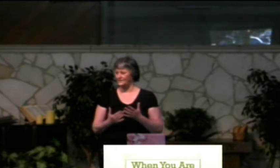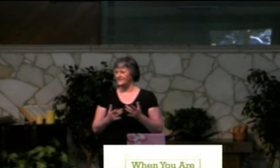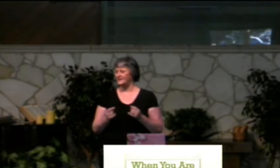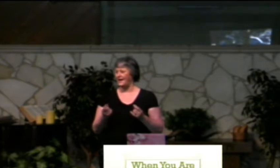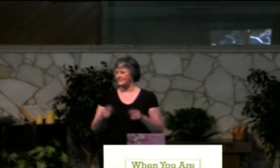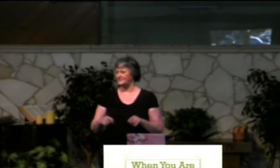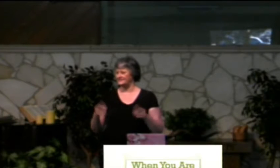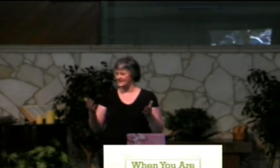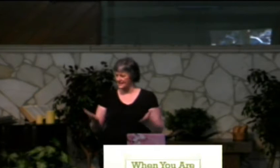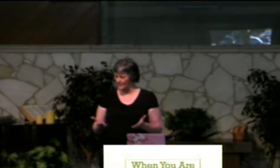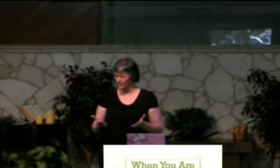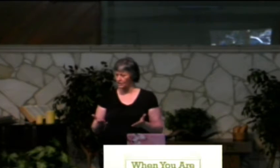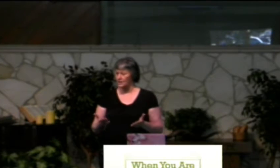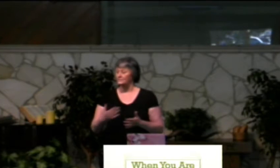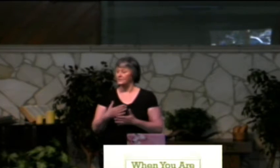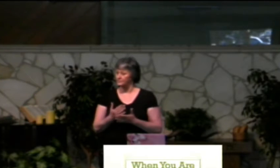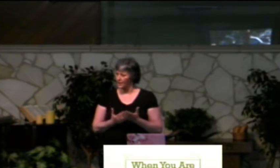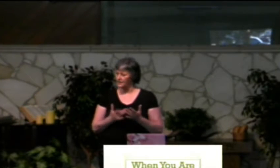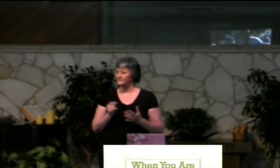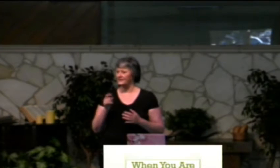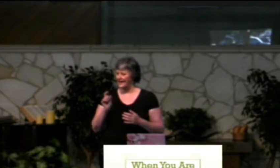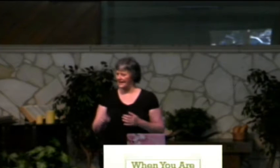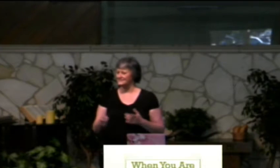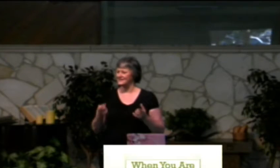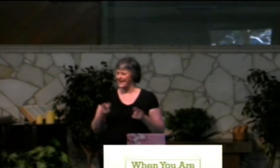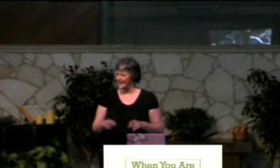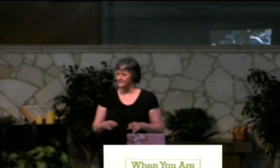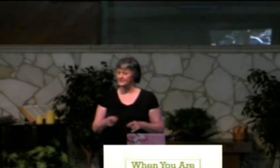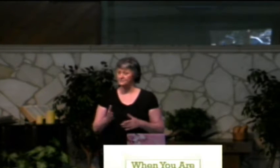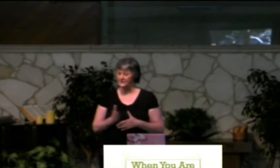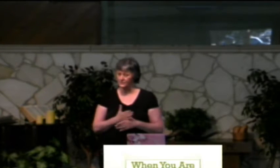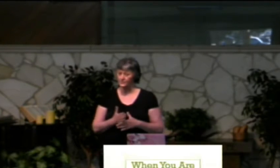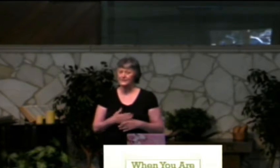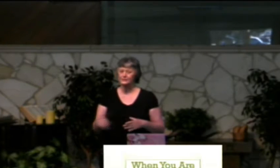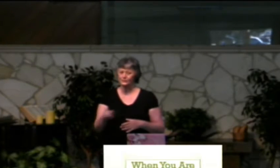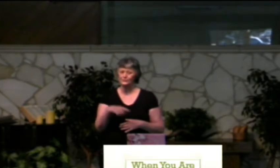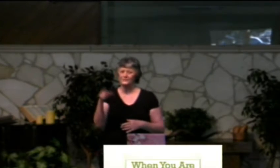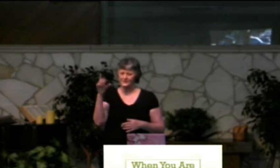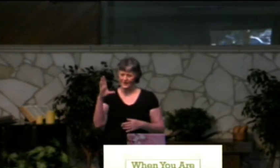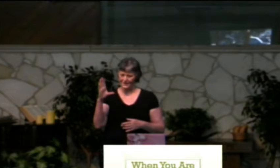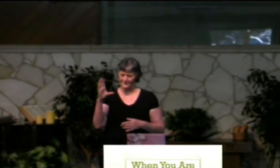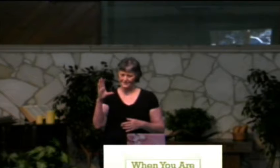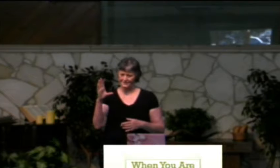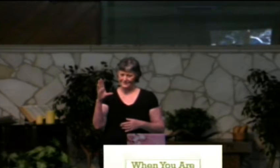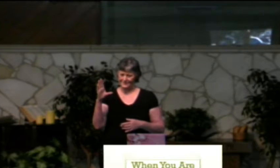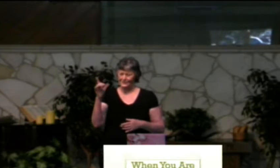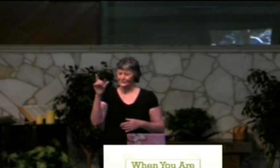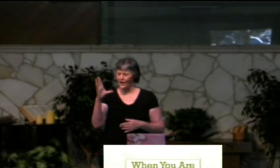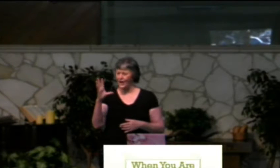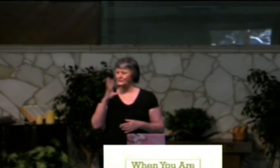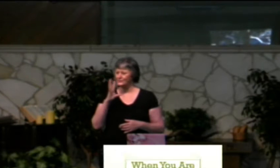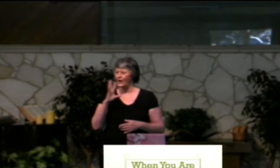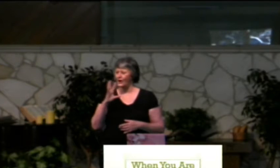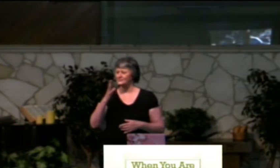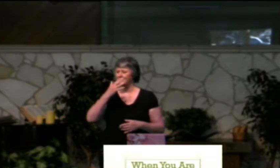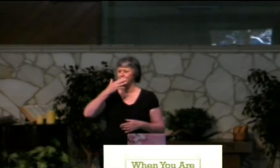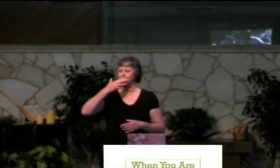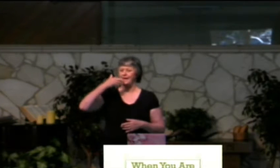it happens here, but part of it has to happen between you and God. God talks